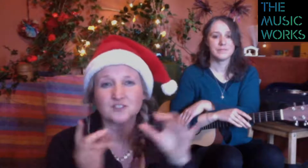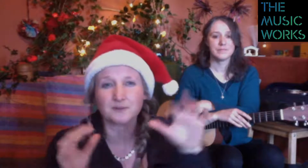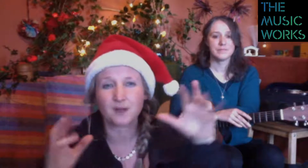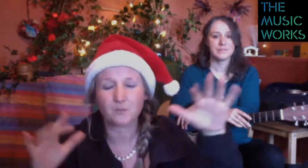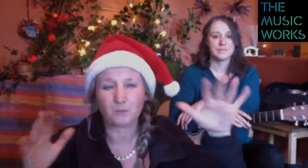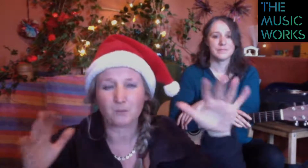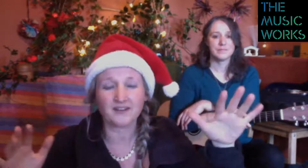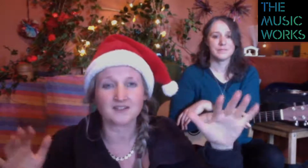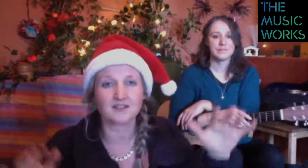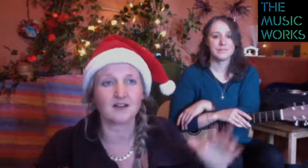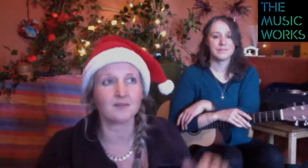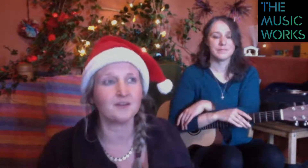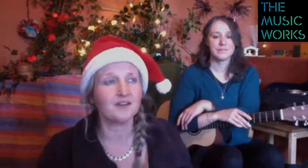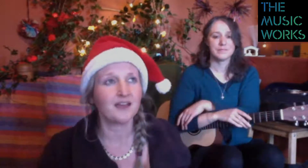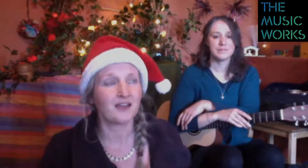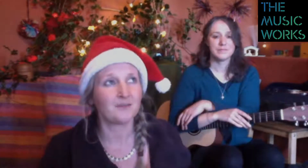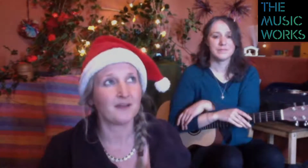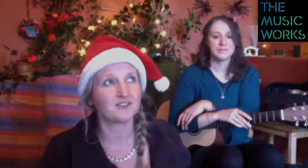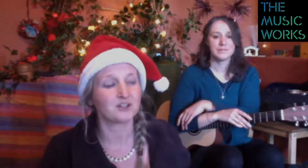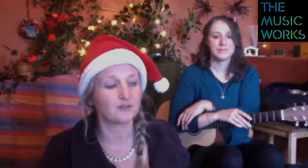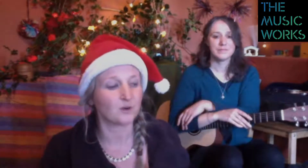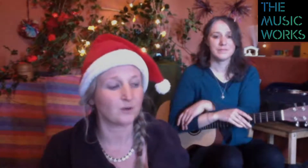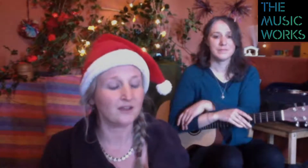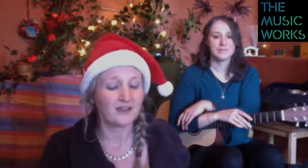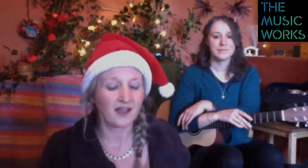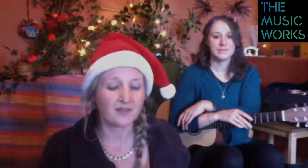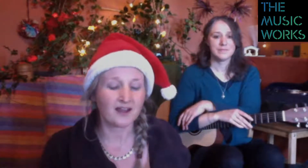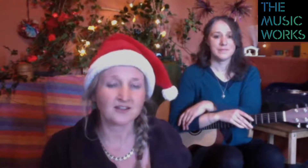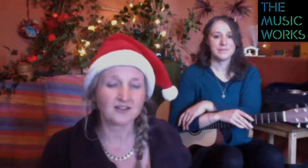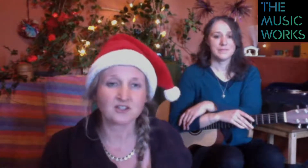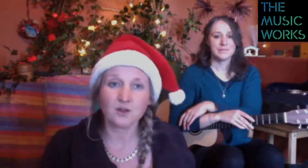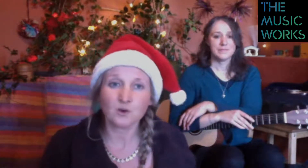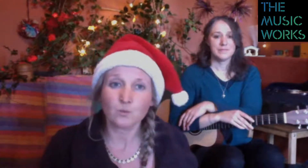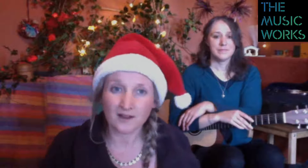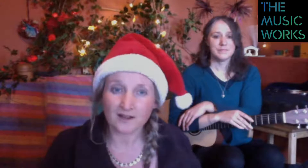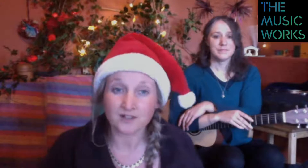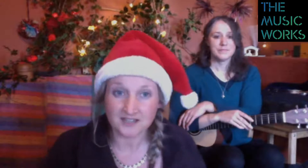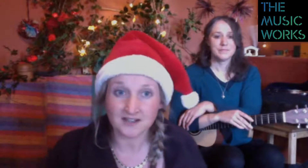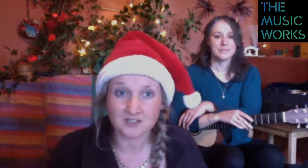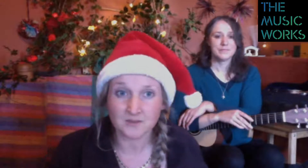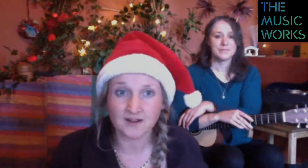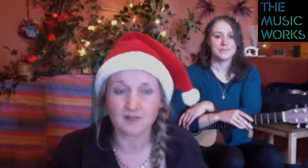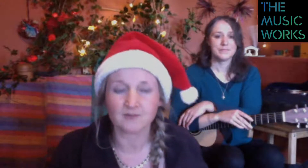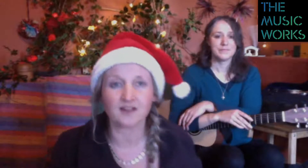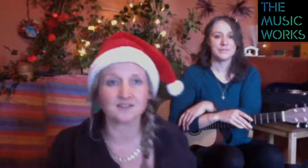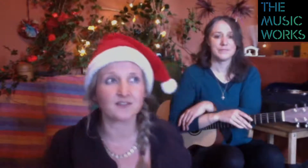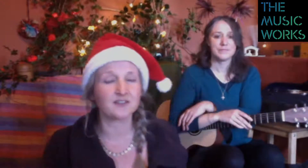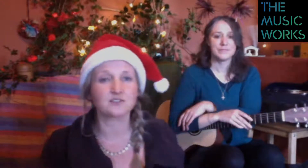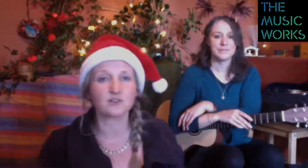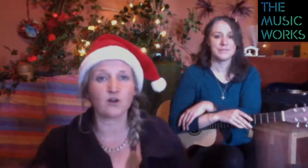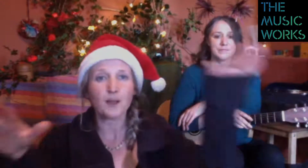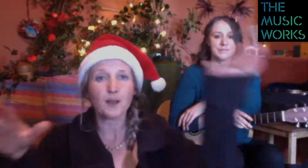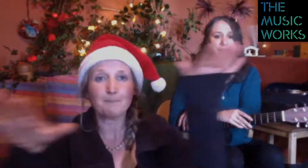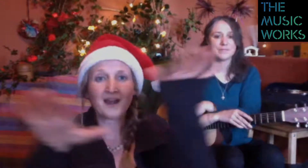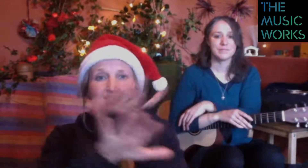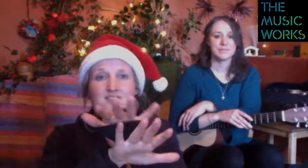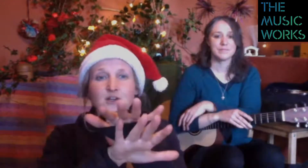like, winter time and the magic of it all. And then actually, when I looked into it, I realised that this song blends